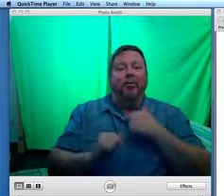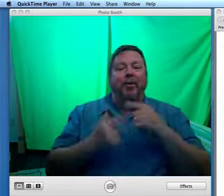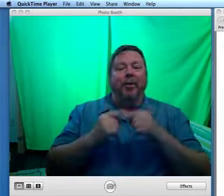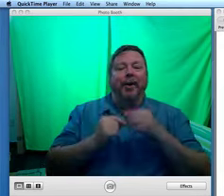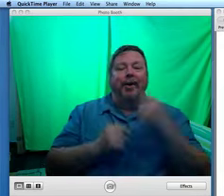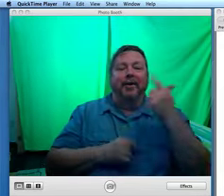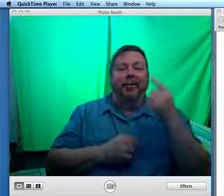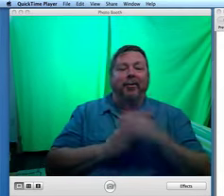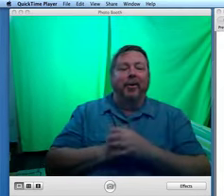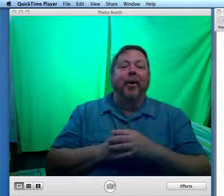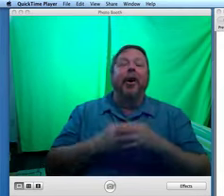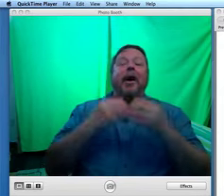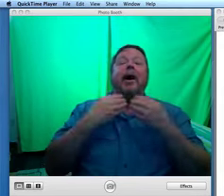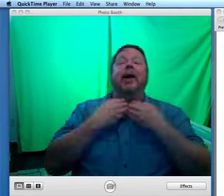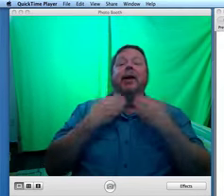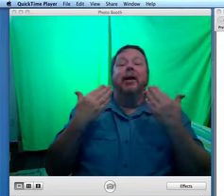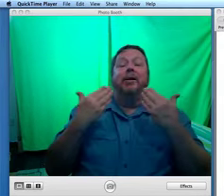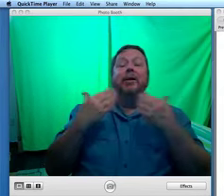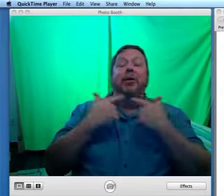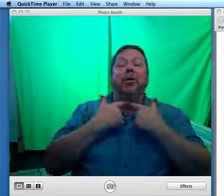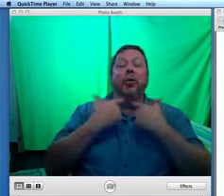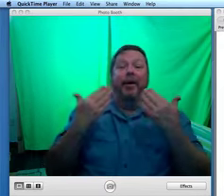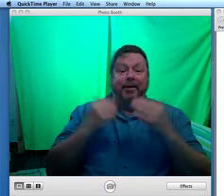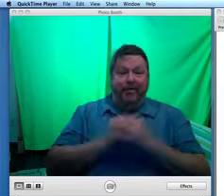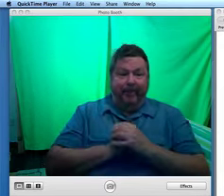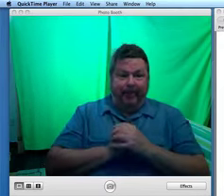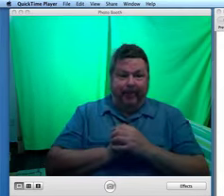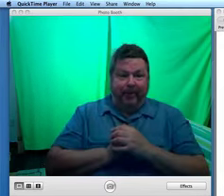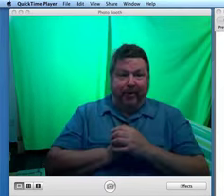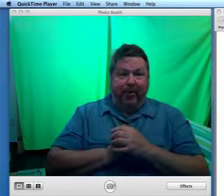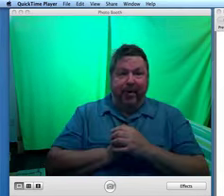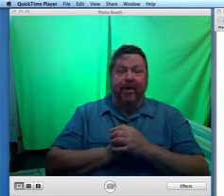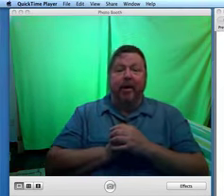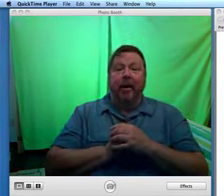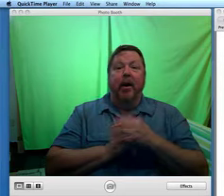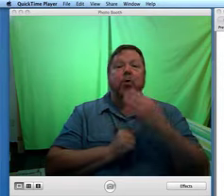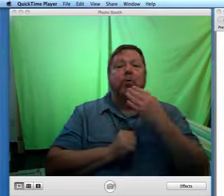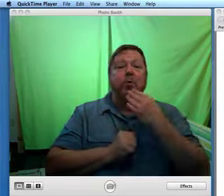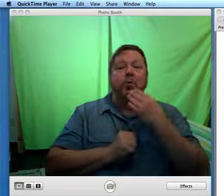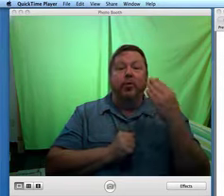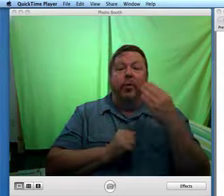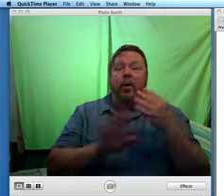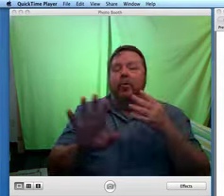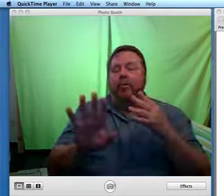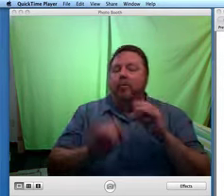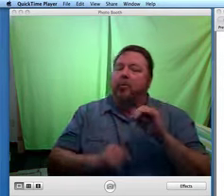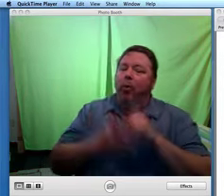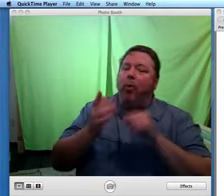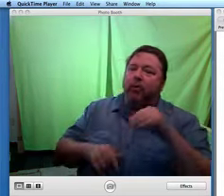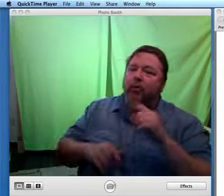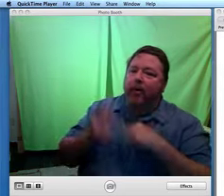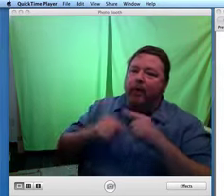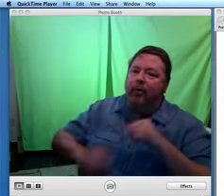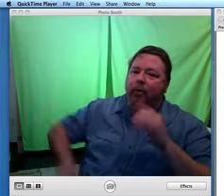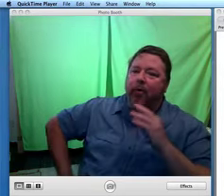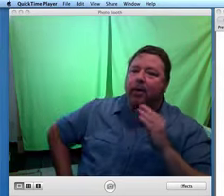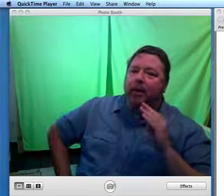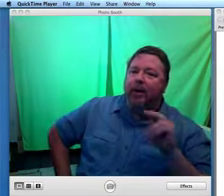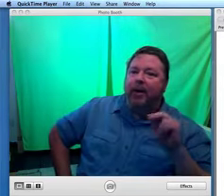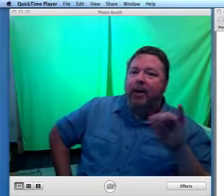I'm struggling to get the W's in it. Nit, wit. Okay. Noon. What's your sign